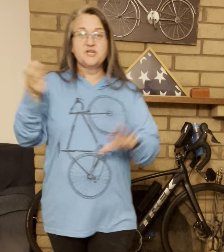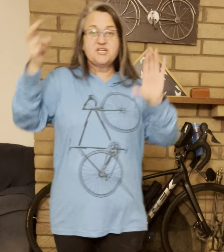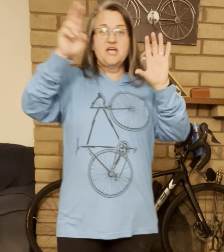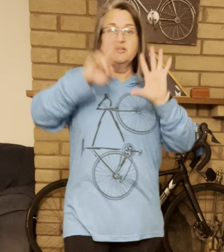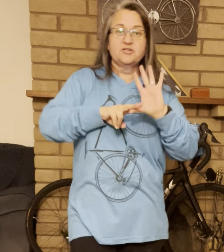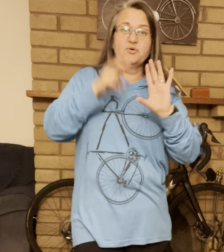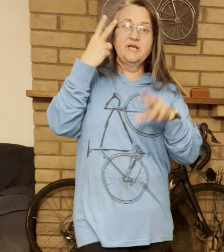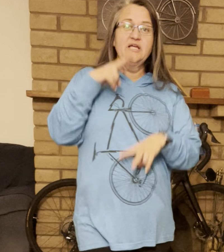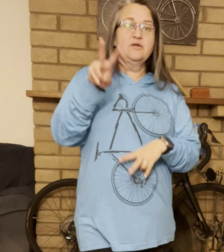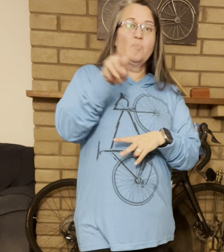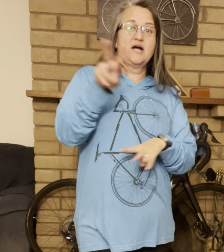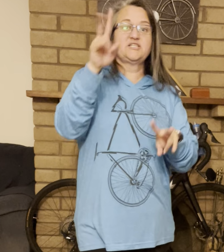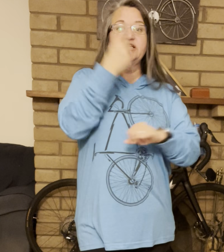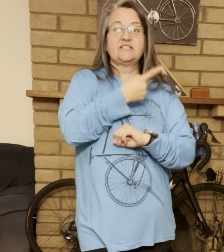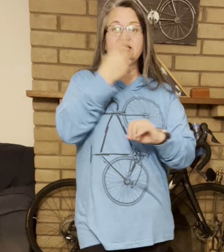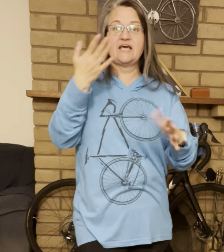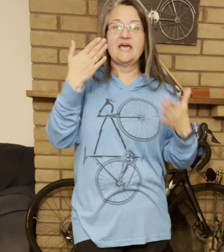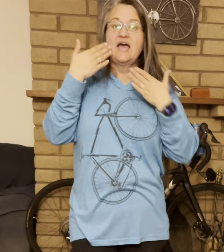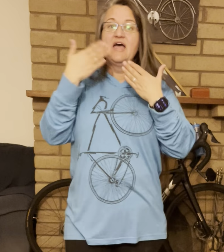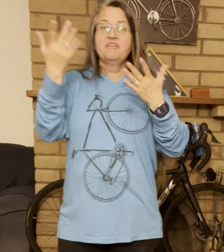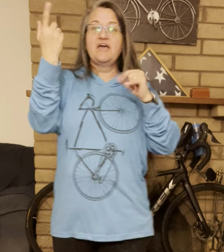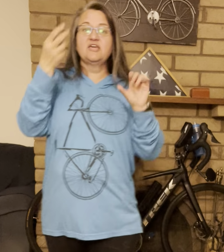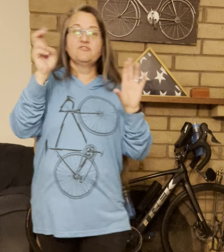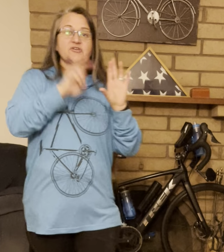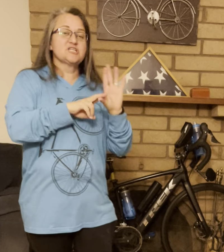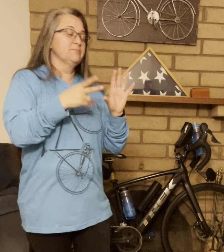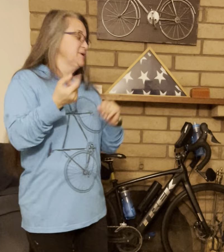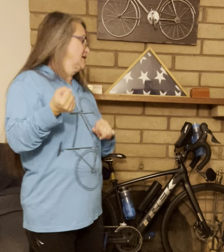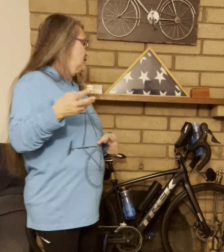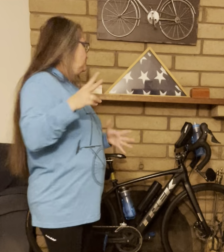appreciate your joining and watching today. Thank you for jumping in.